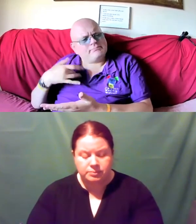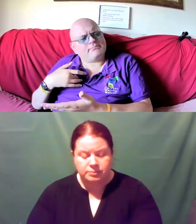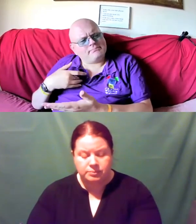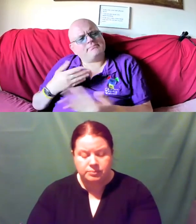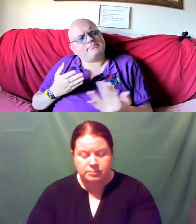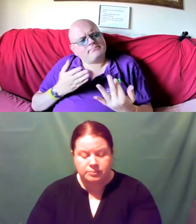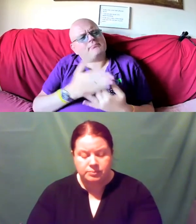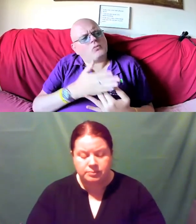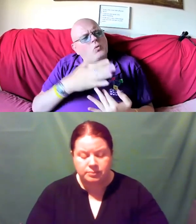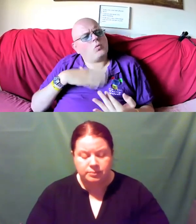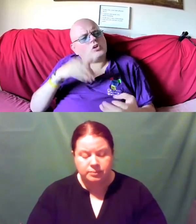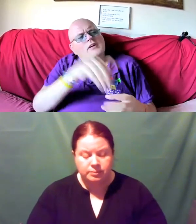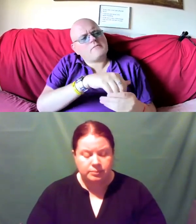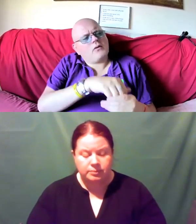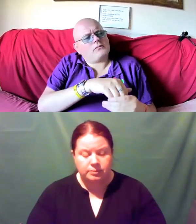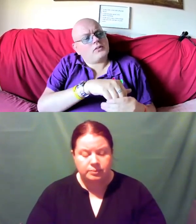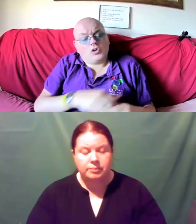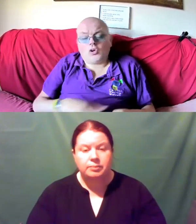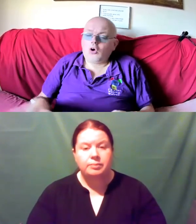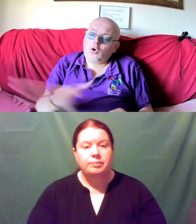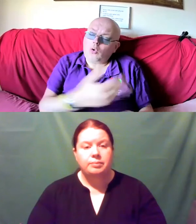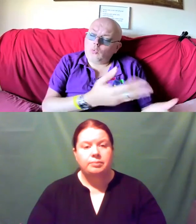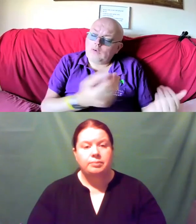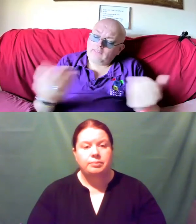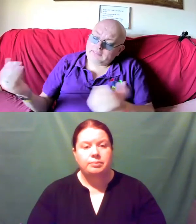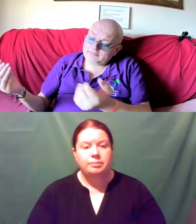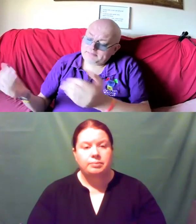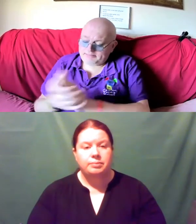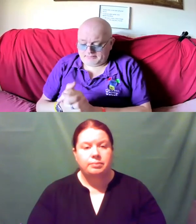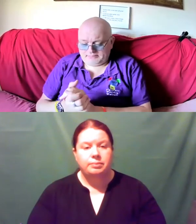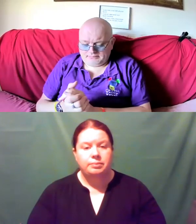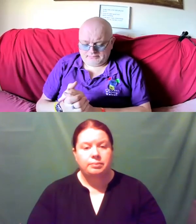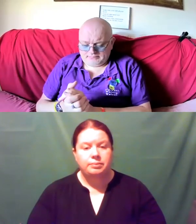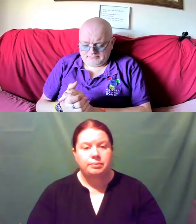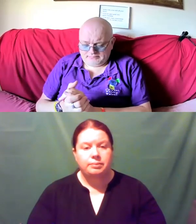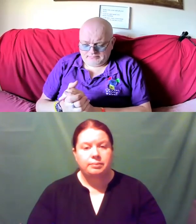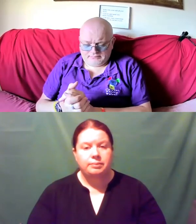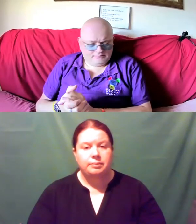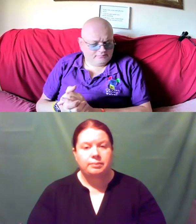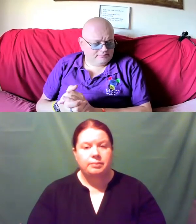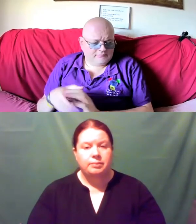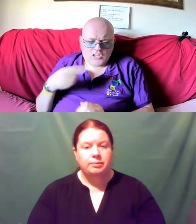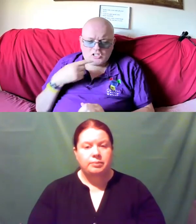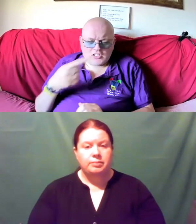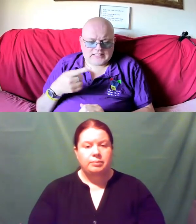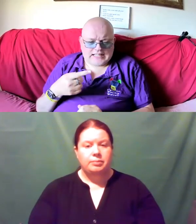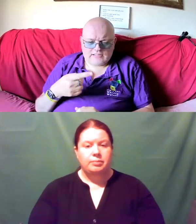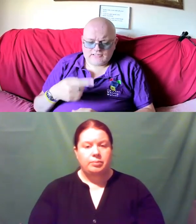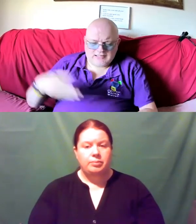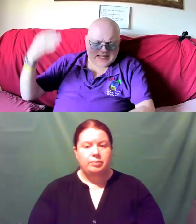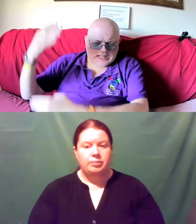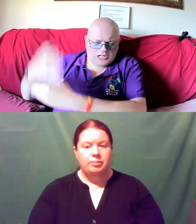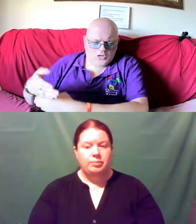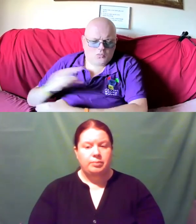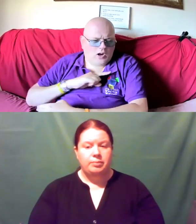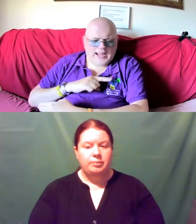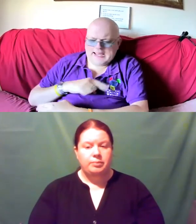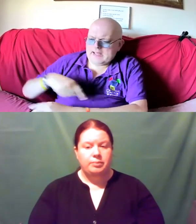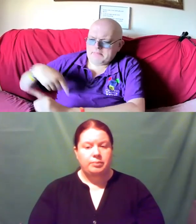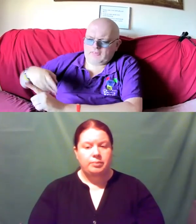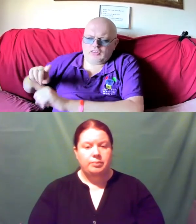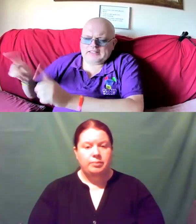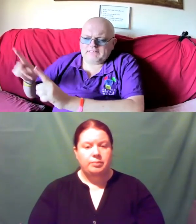come and hear more, then they're more than welcome. We're not saying that people should be excluded because they might have a different understanding of